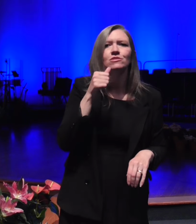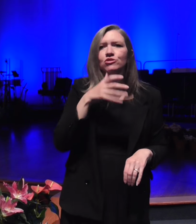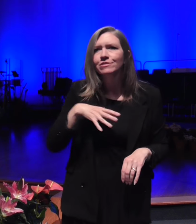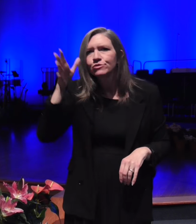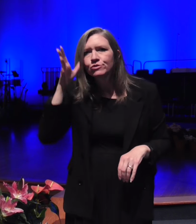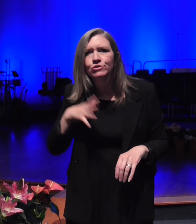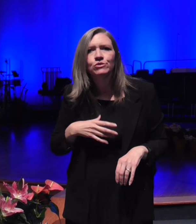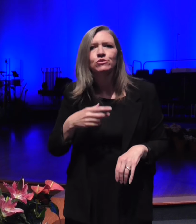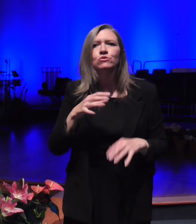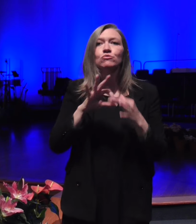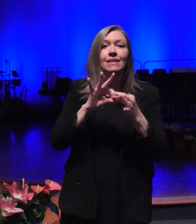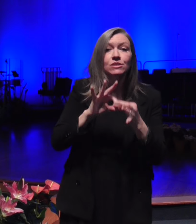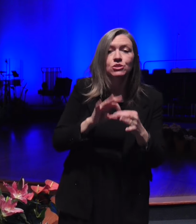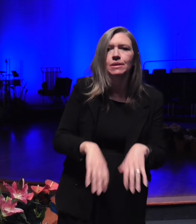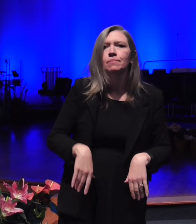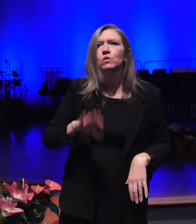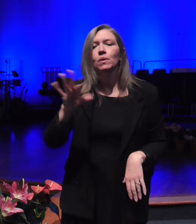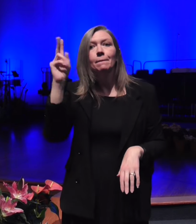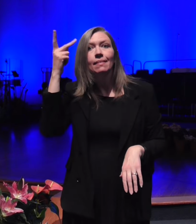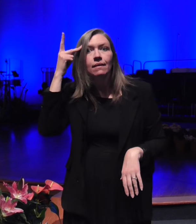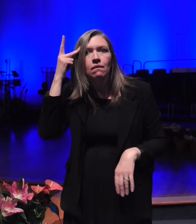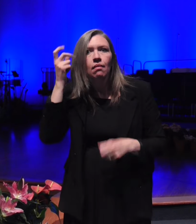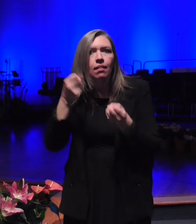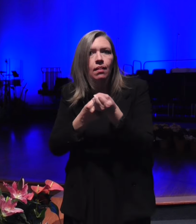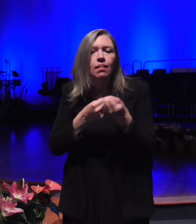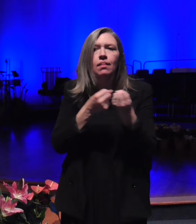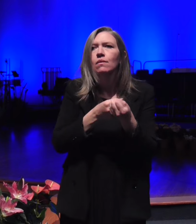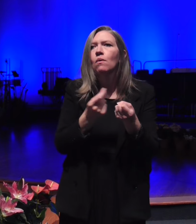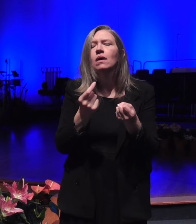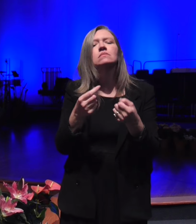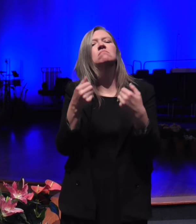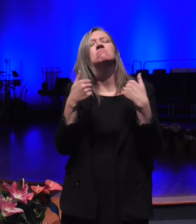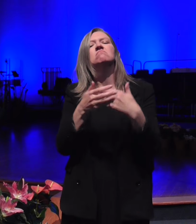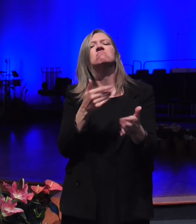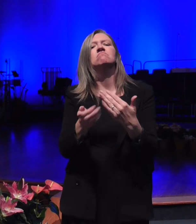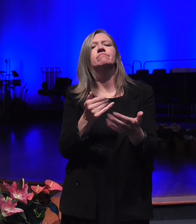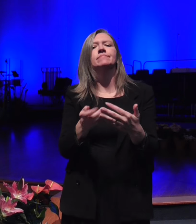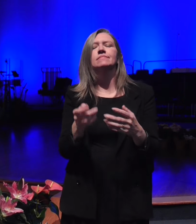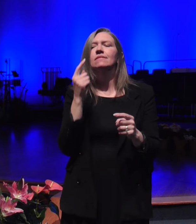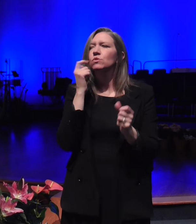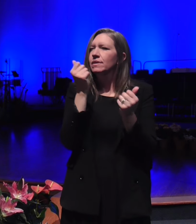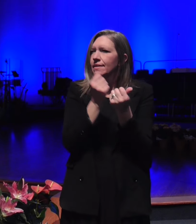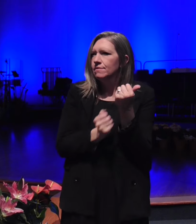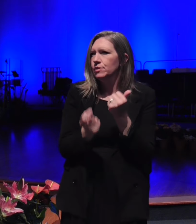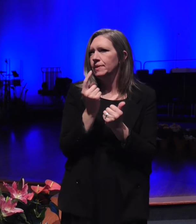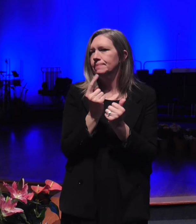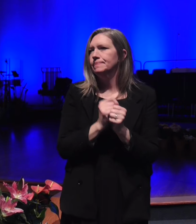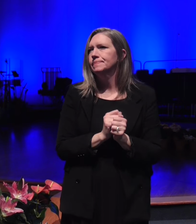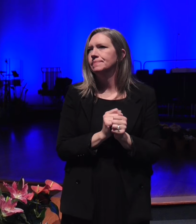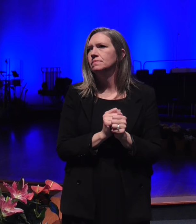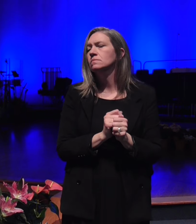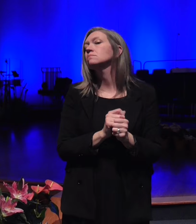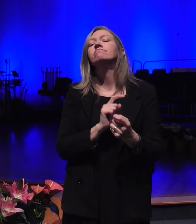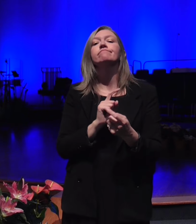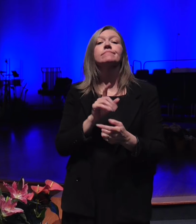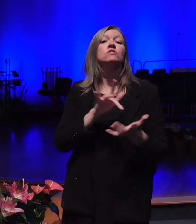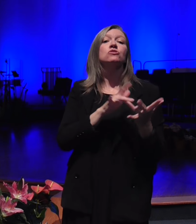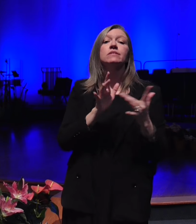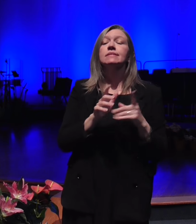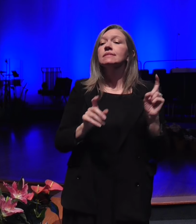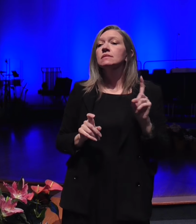relationship orientation. It doesn't matter your political affiliation. It's for everybody. Jesus encounters a woman by a